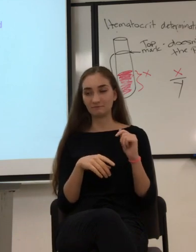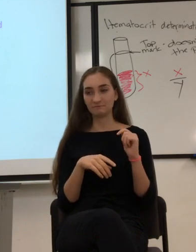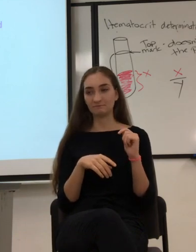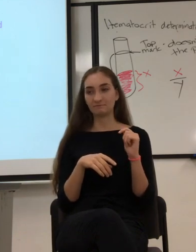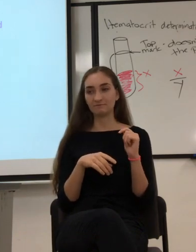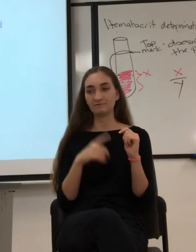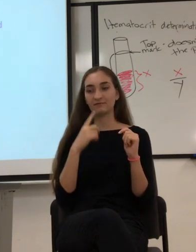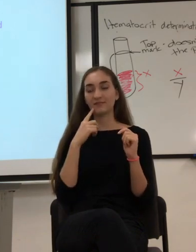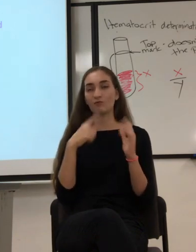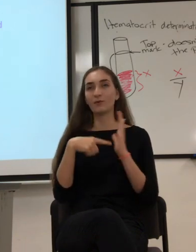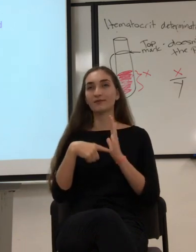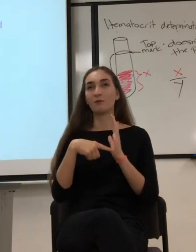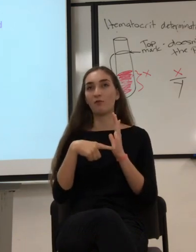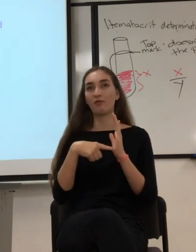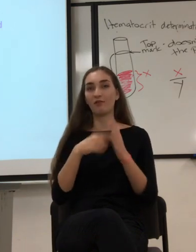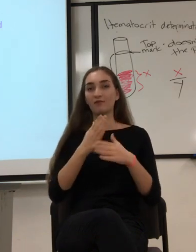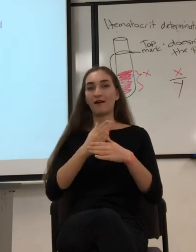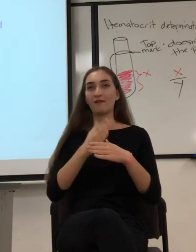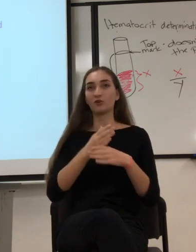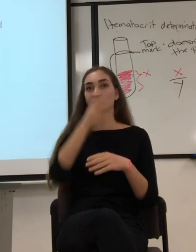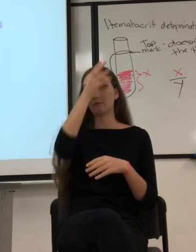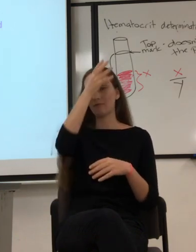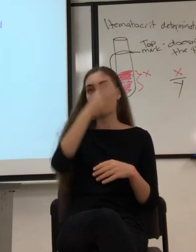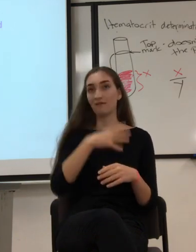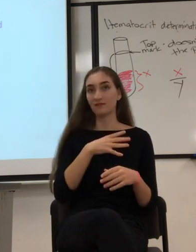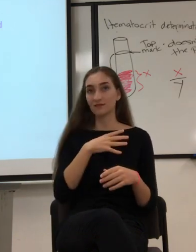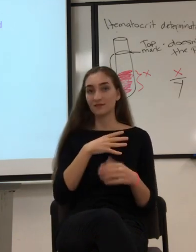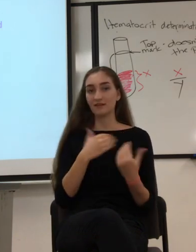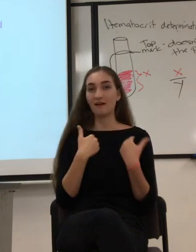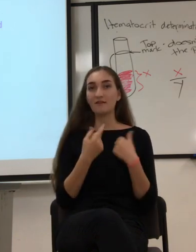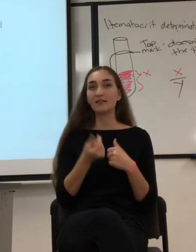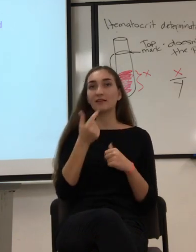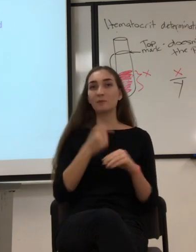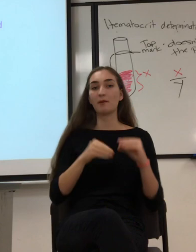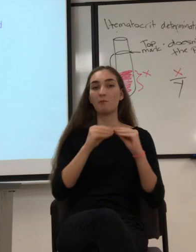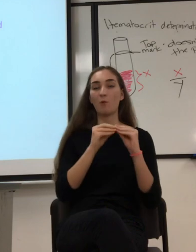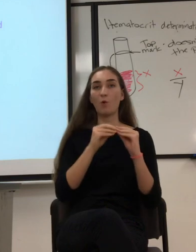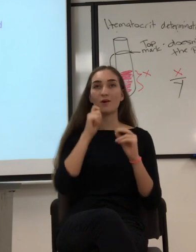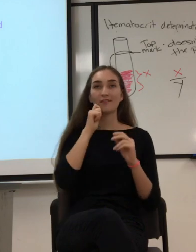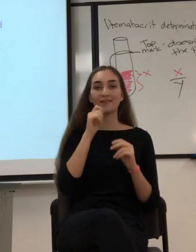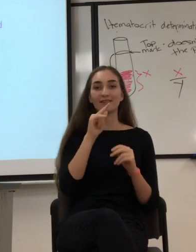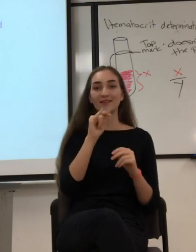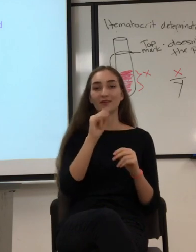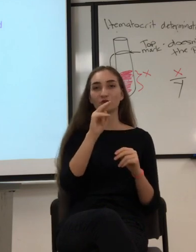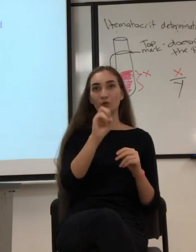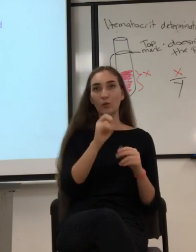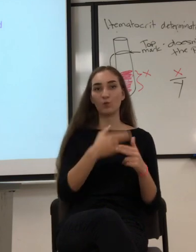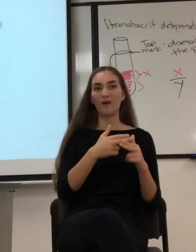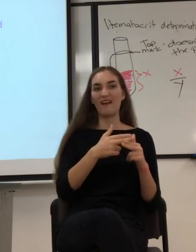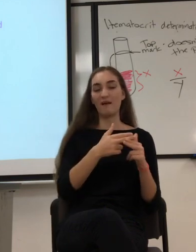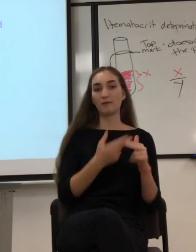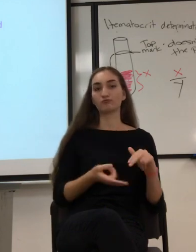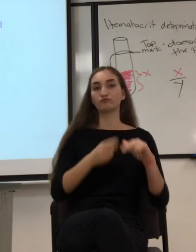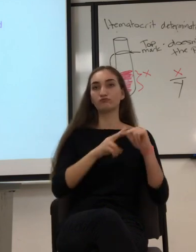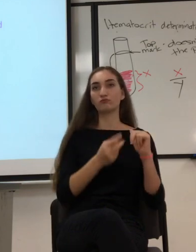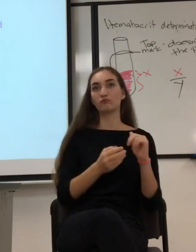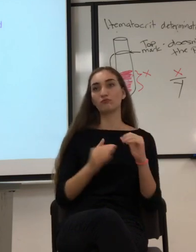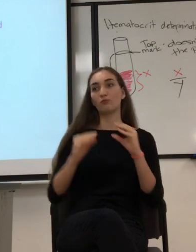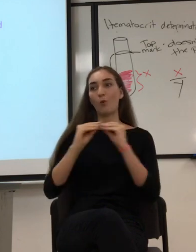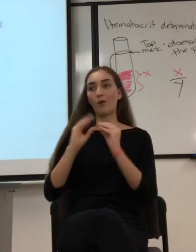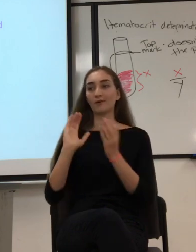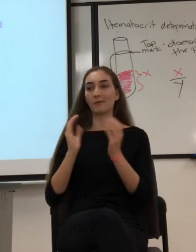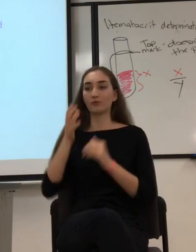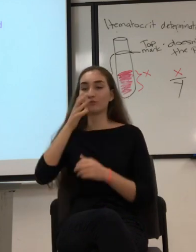For example, on average, males have a little more tissue, we weigh a little more than females. So